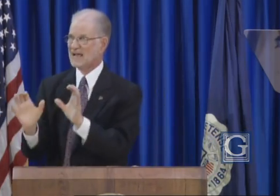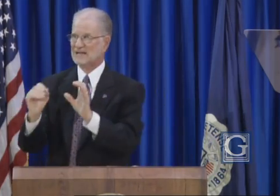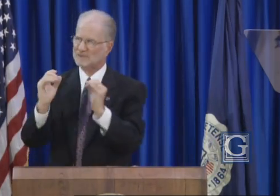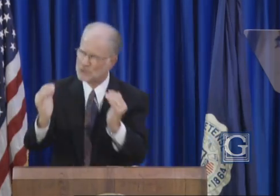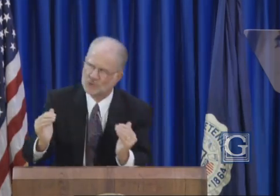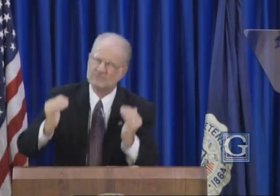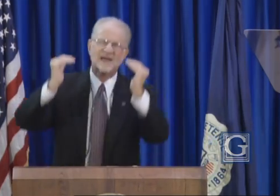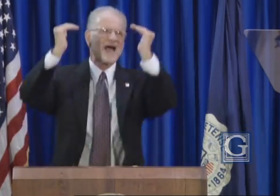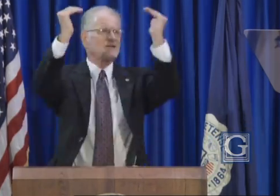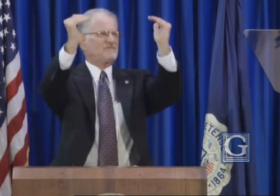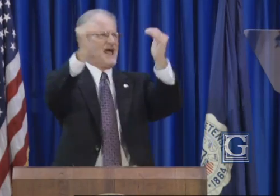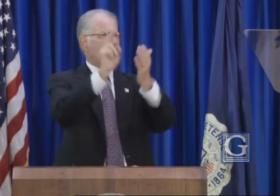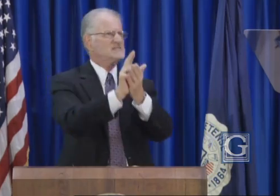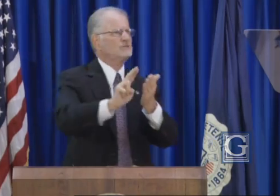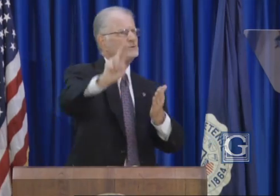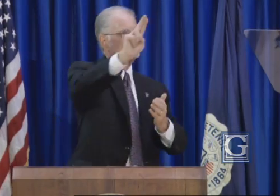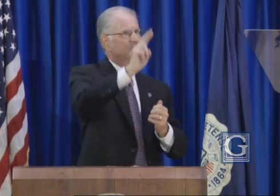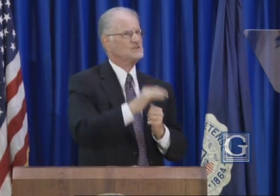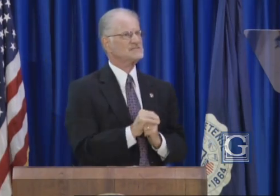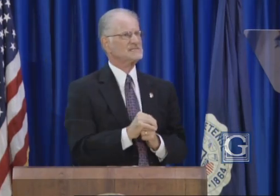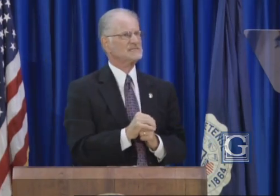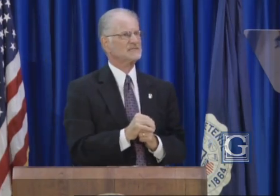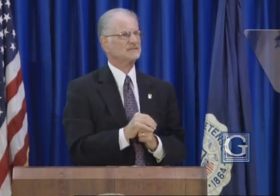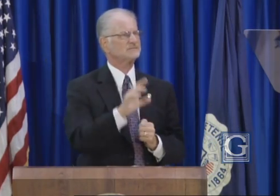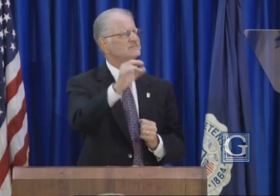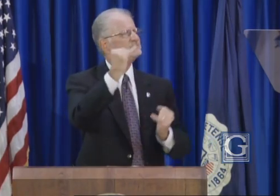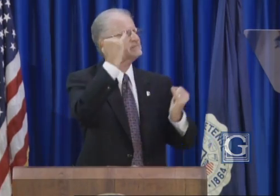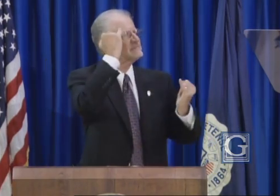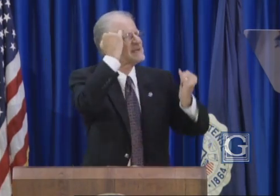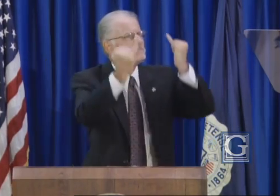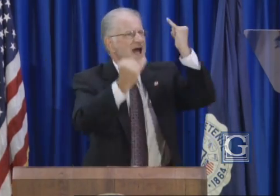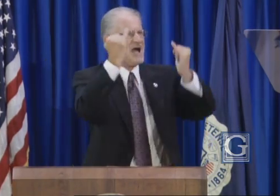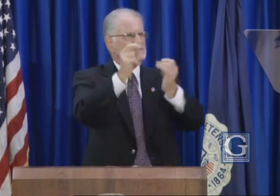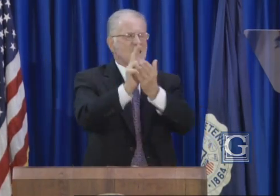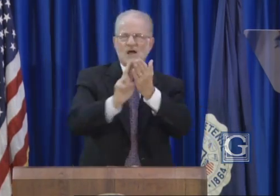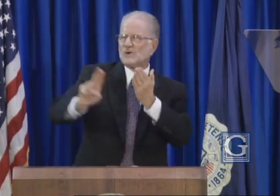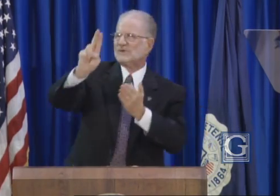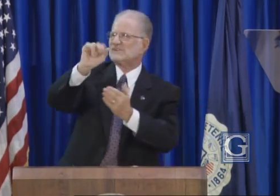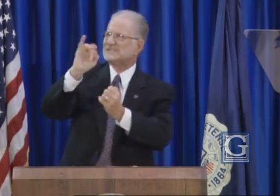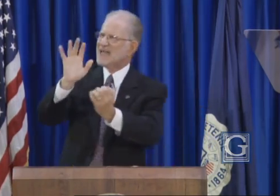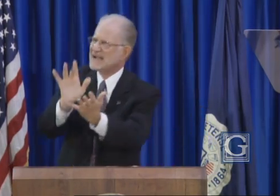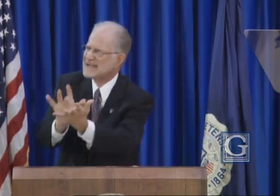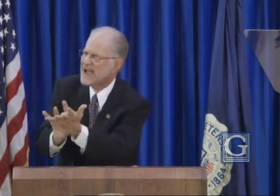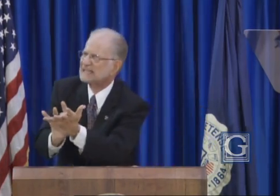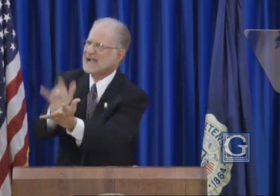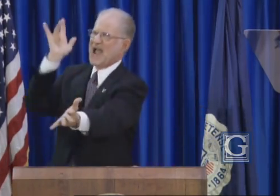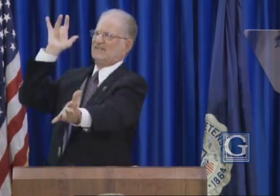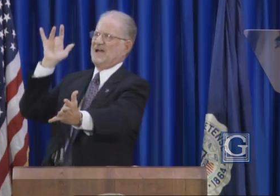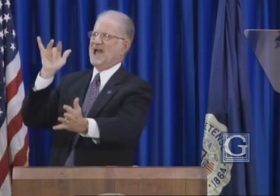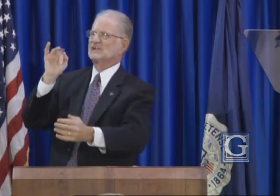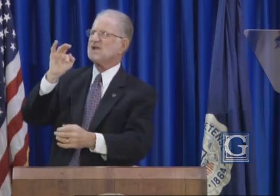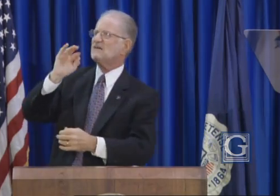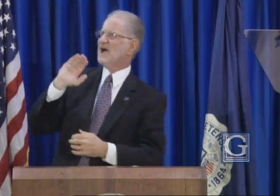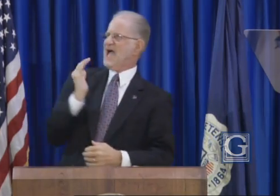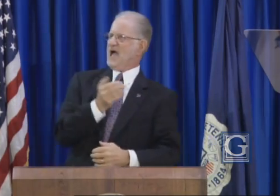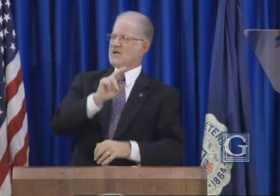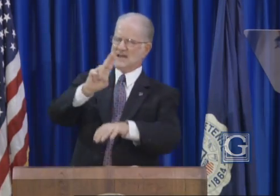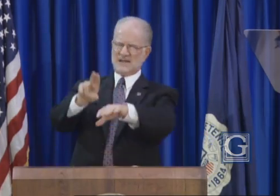of our master plan activity to advance the university. Just imagine a university that